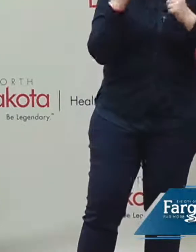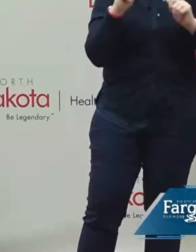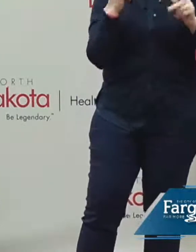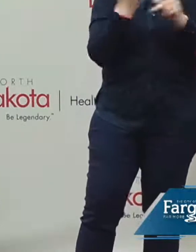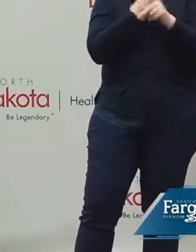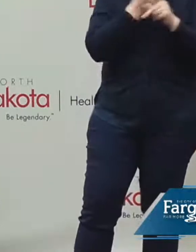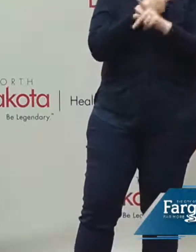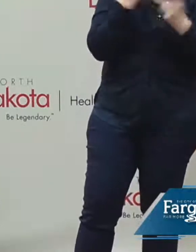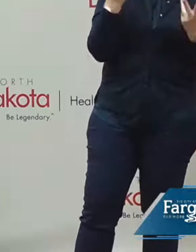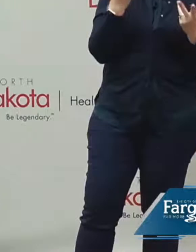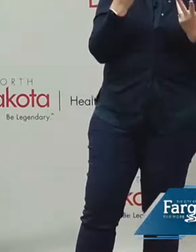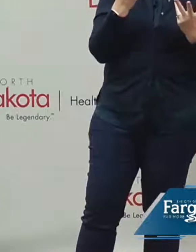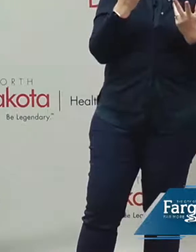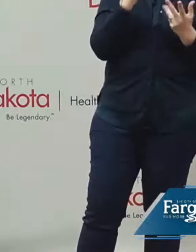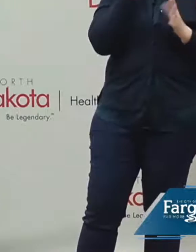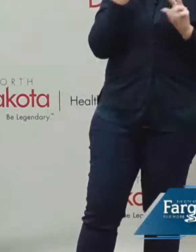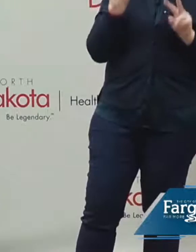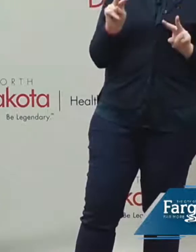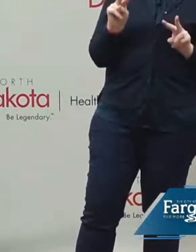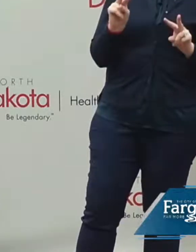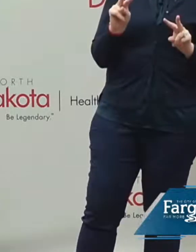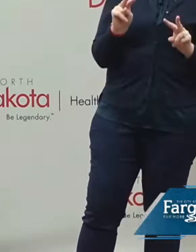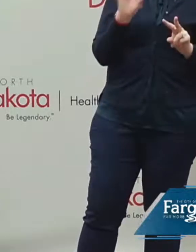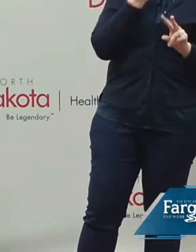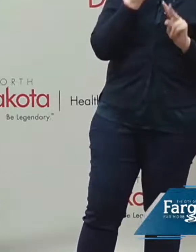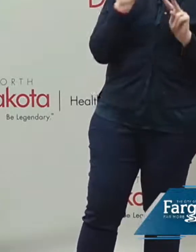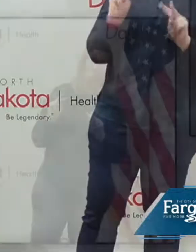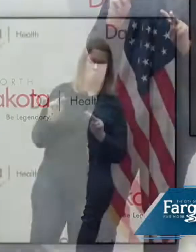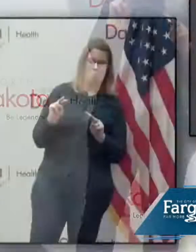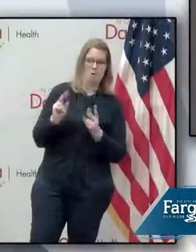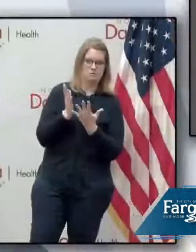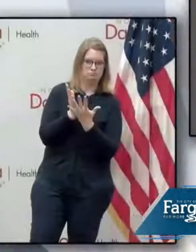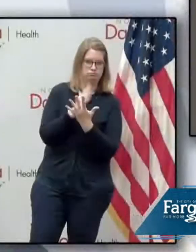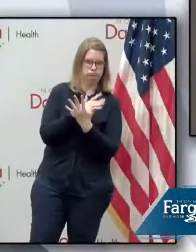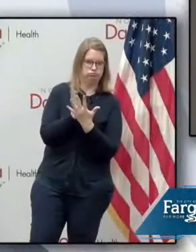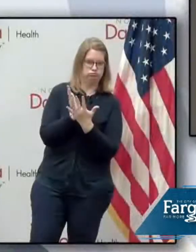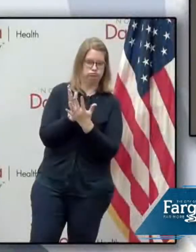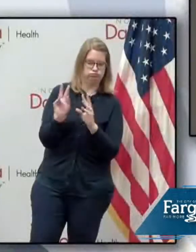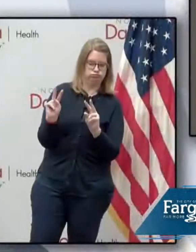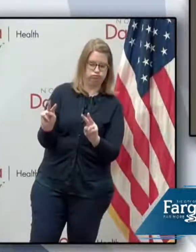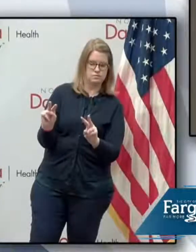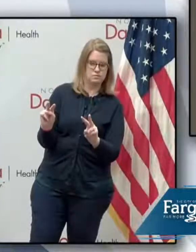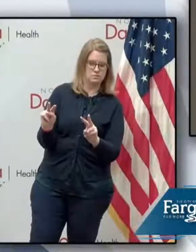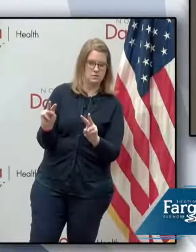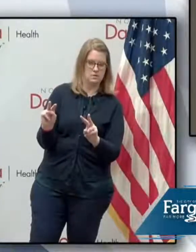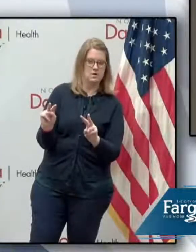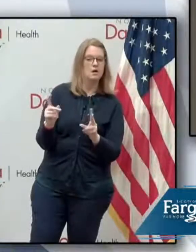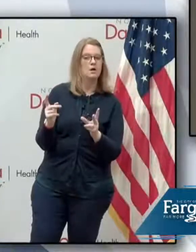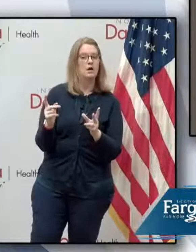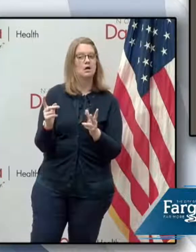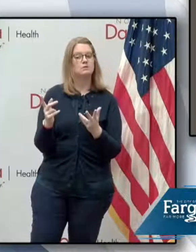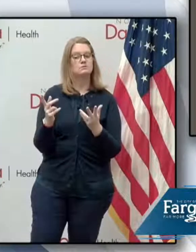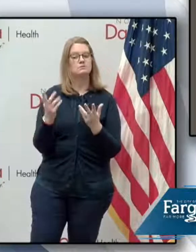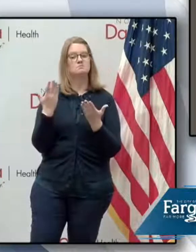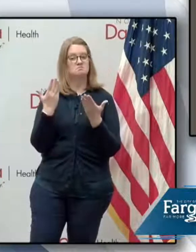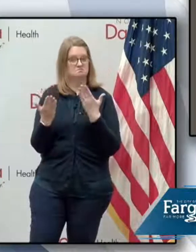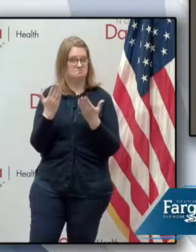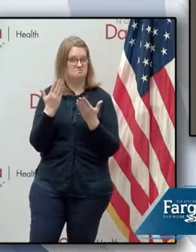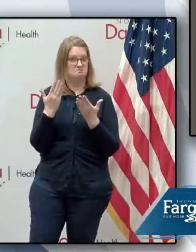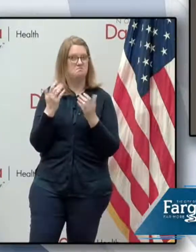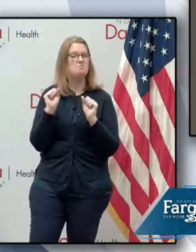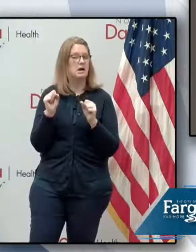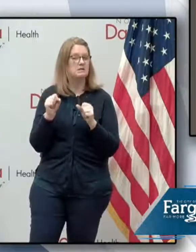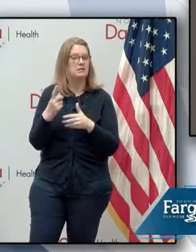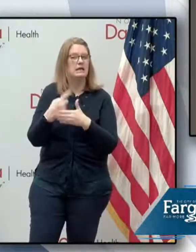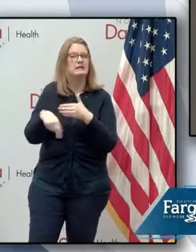We'll continue to monitor risk levels, and we will be potentially making some additional changes